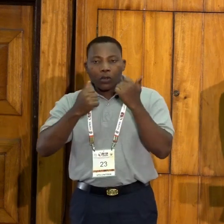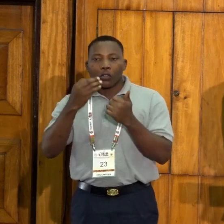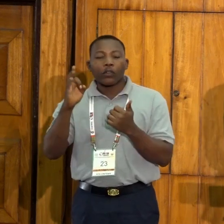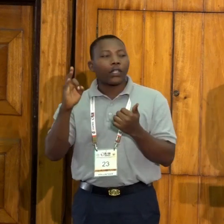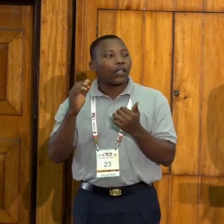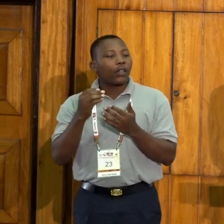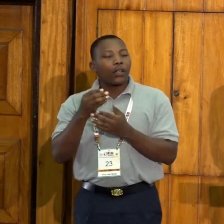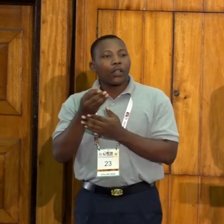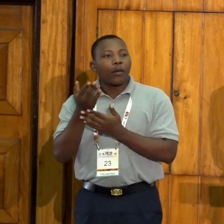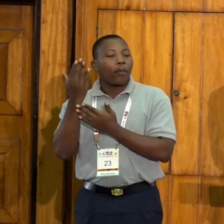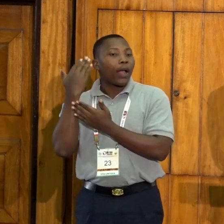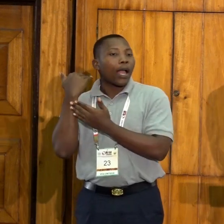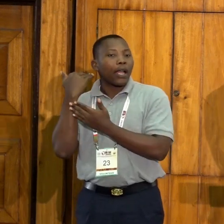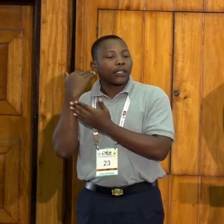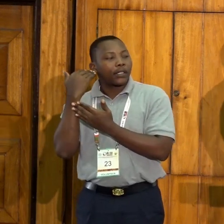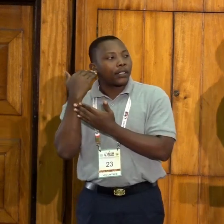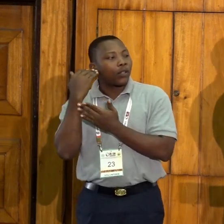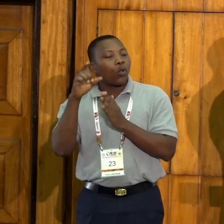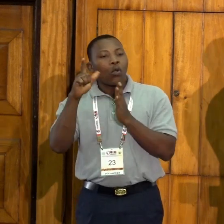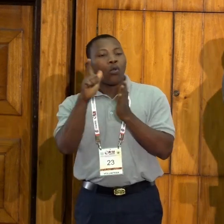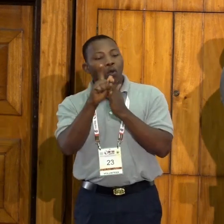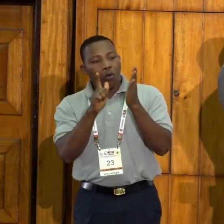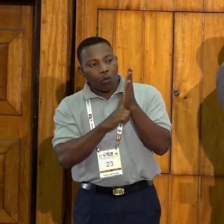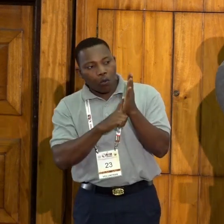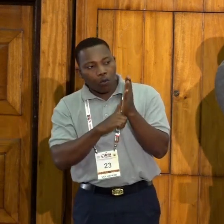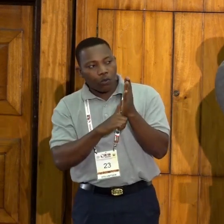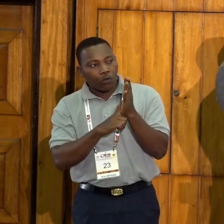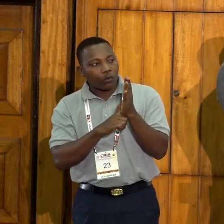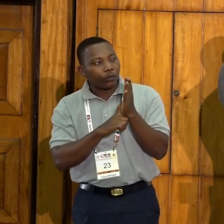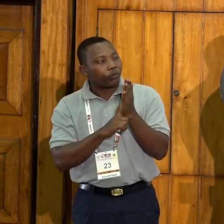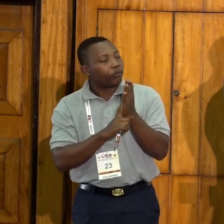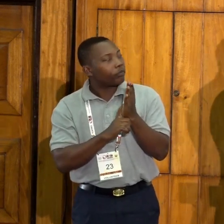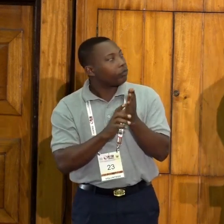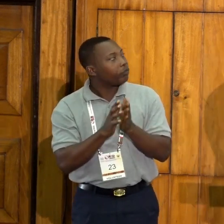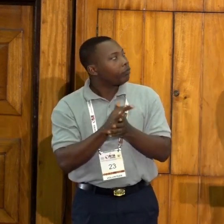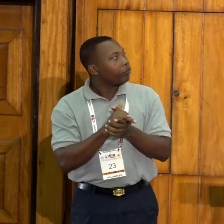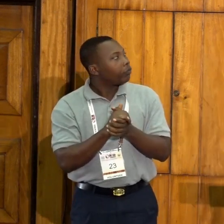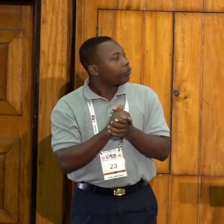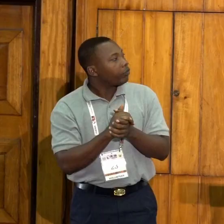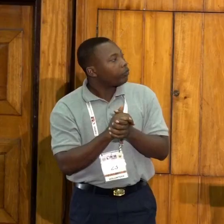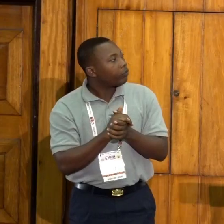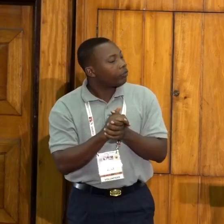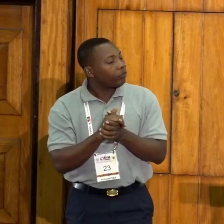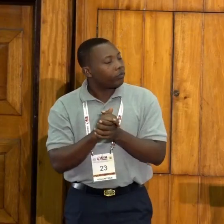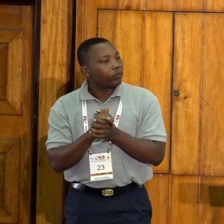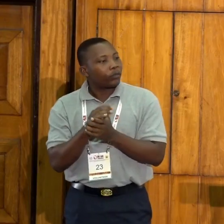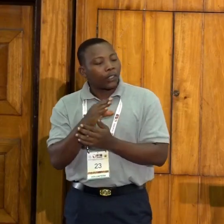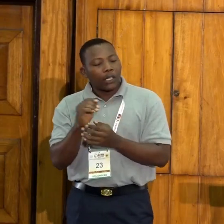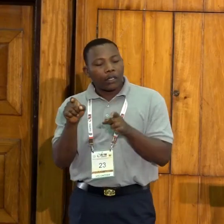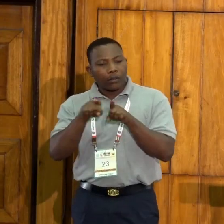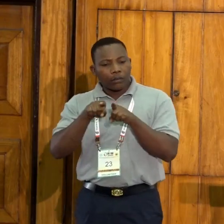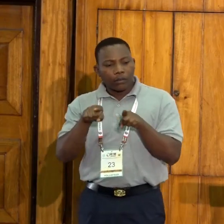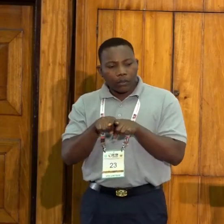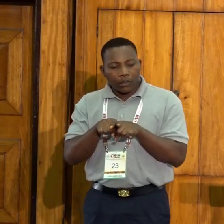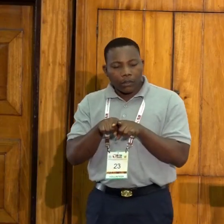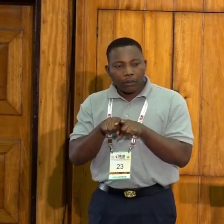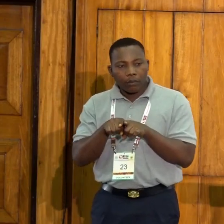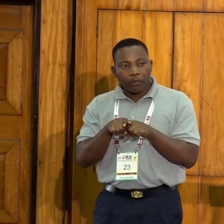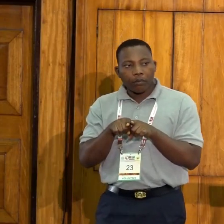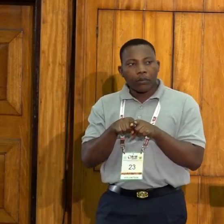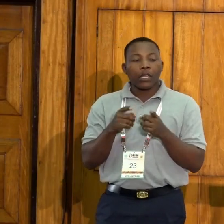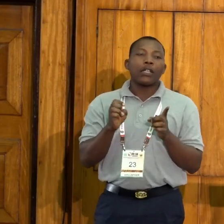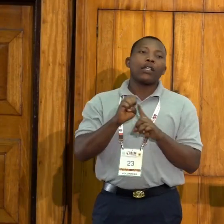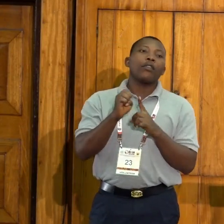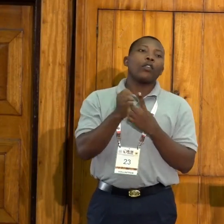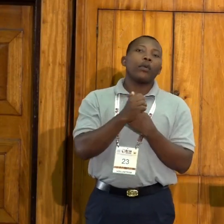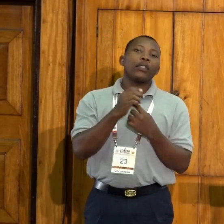passed Anti-Homosexuality Act, the AHA law that we all know. And as the